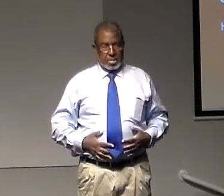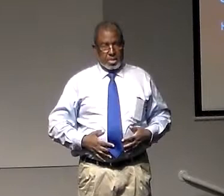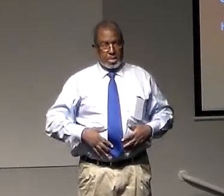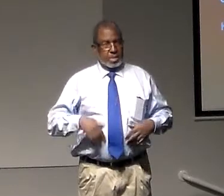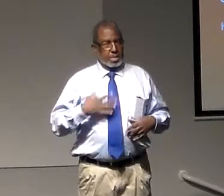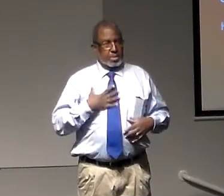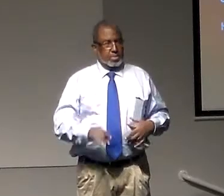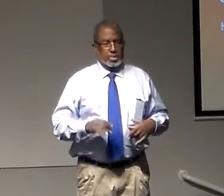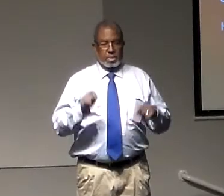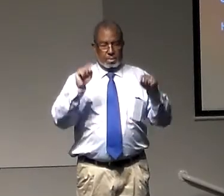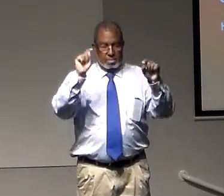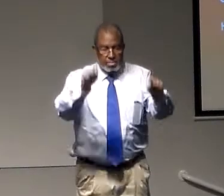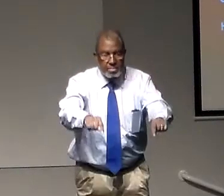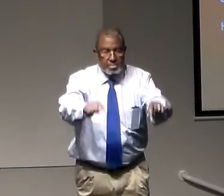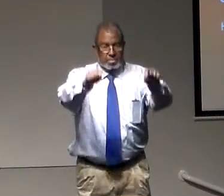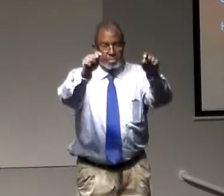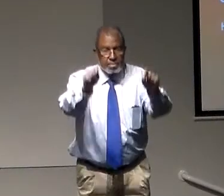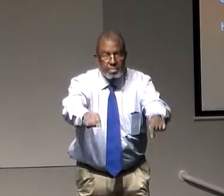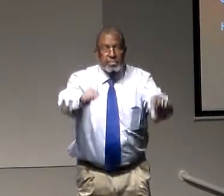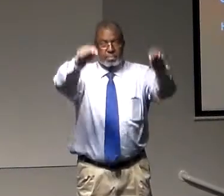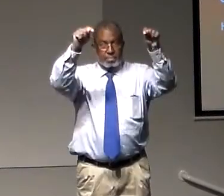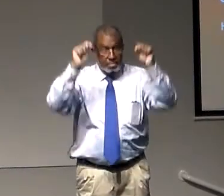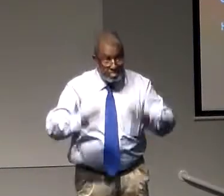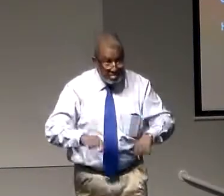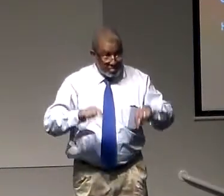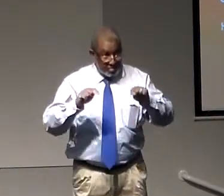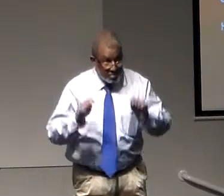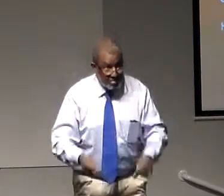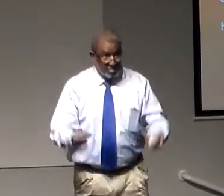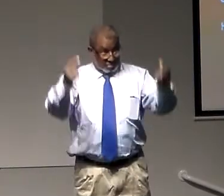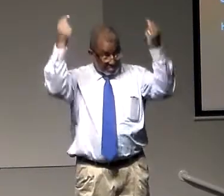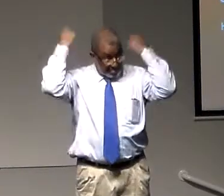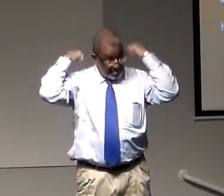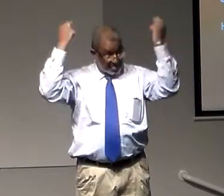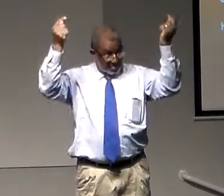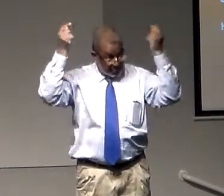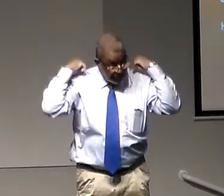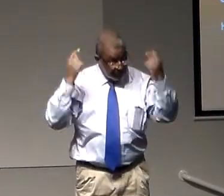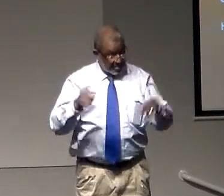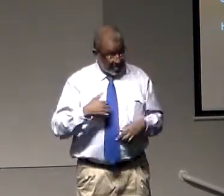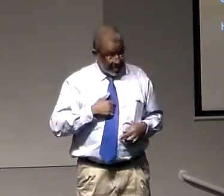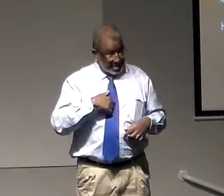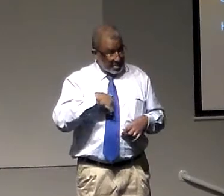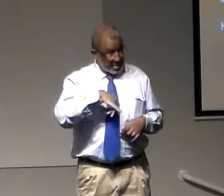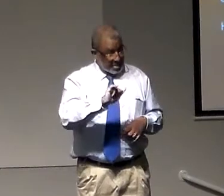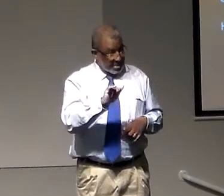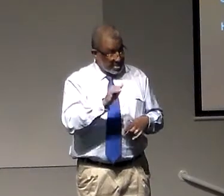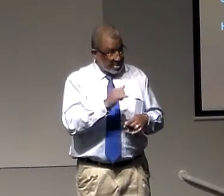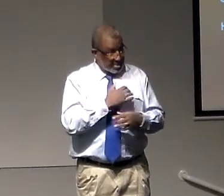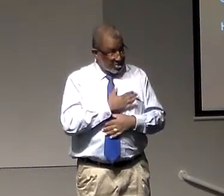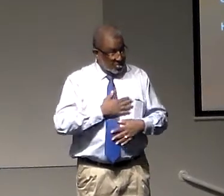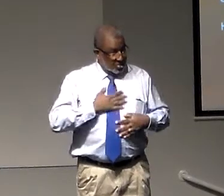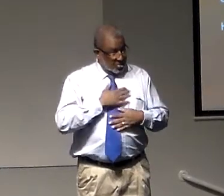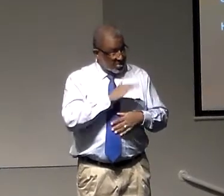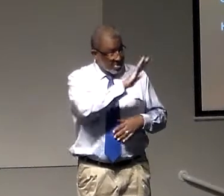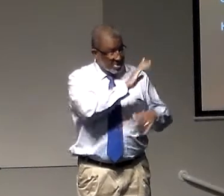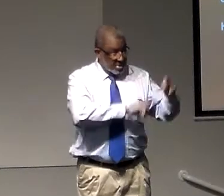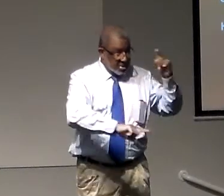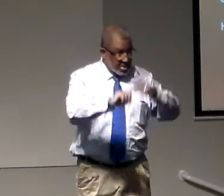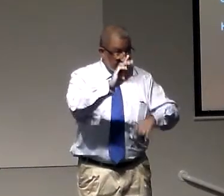I like how they do this. Tomorrow, today, yesterday. And I still enjoy his